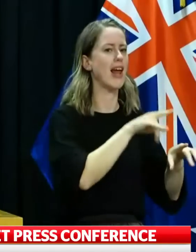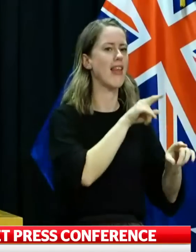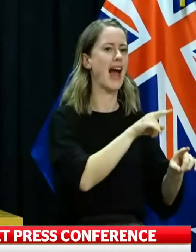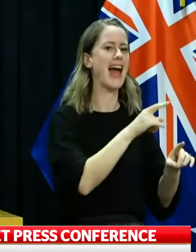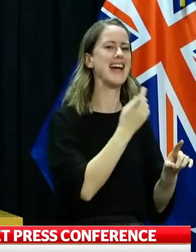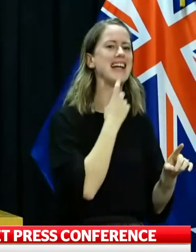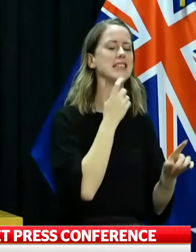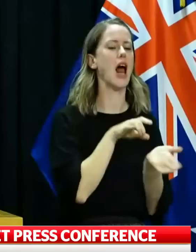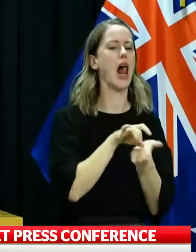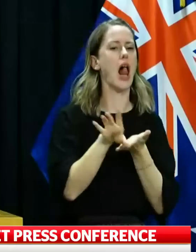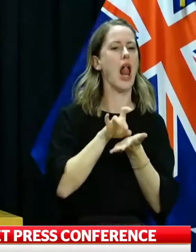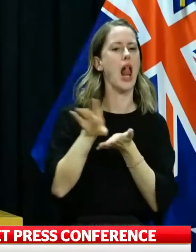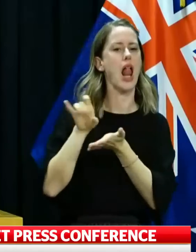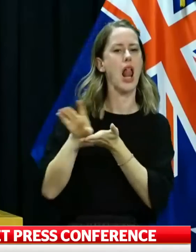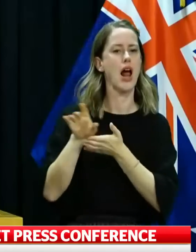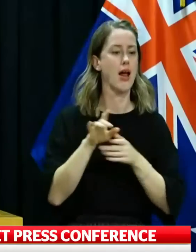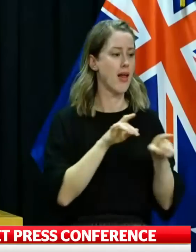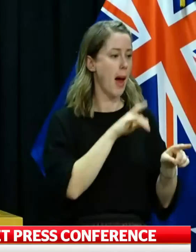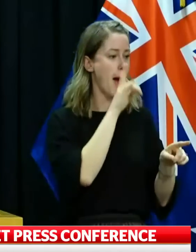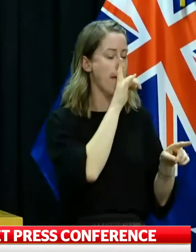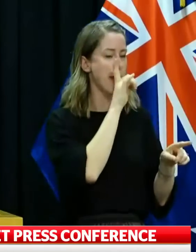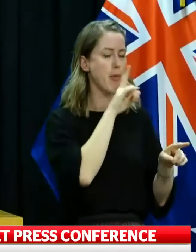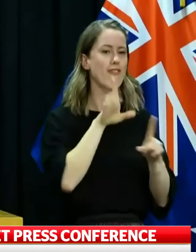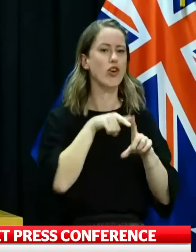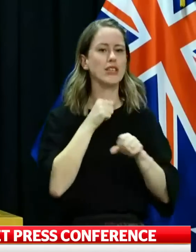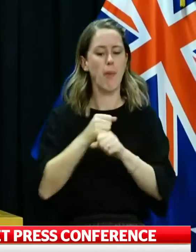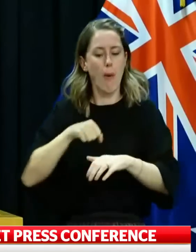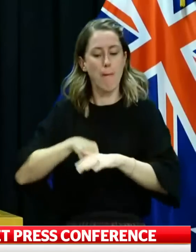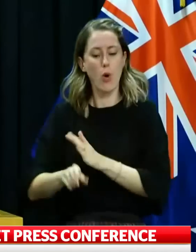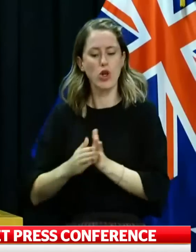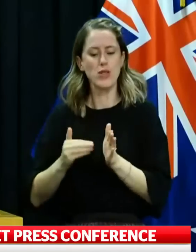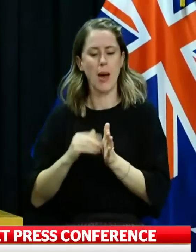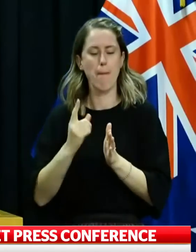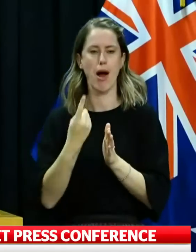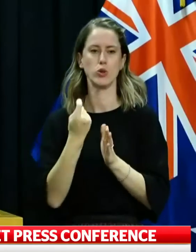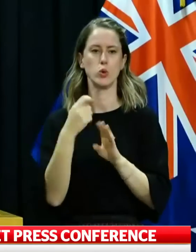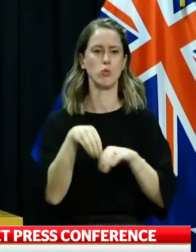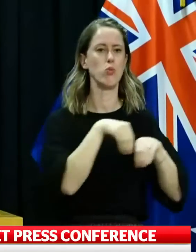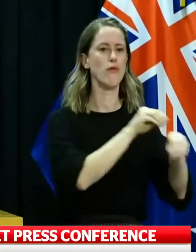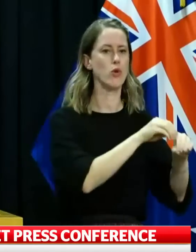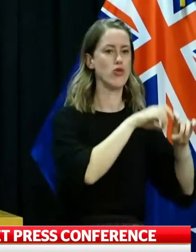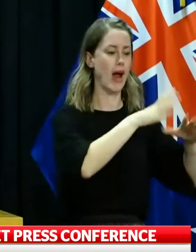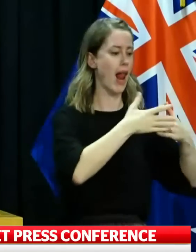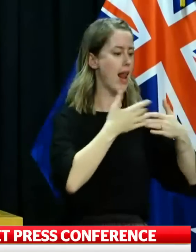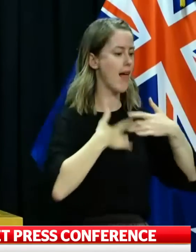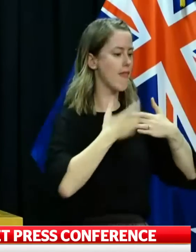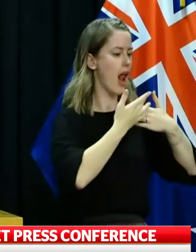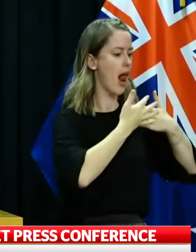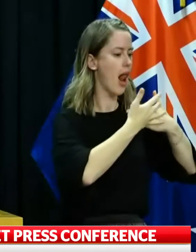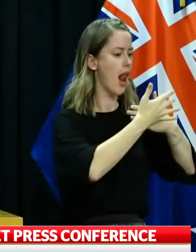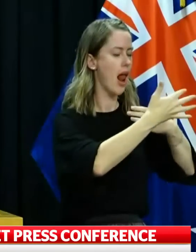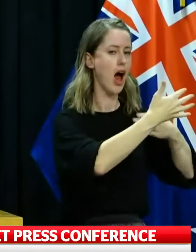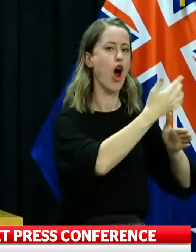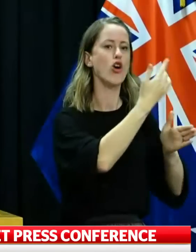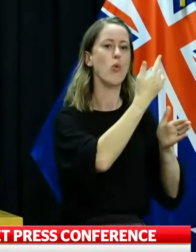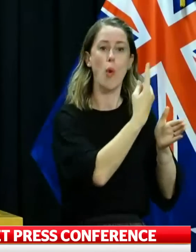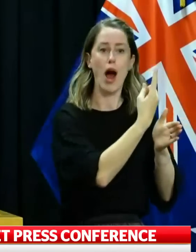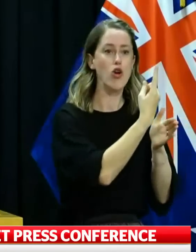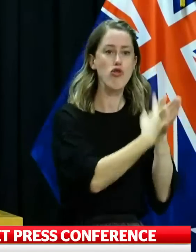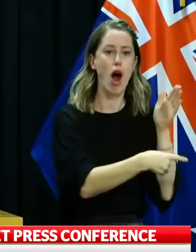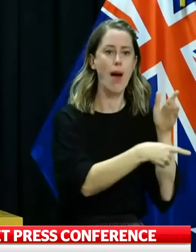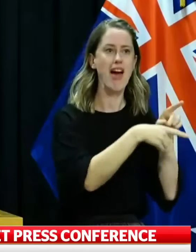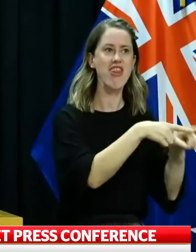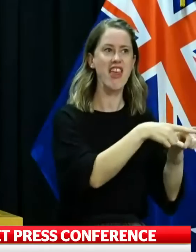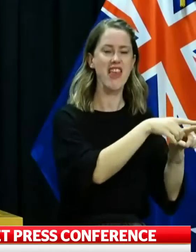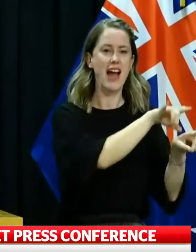have little to no connection to New Zealand, who are being deported into New Zealand, and then we see the consequences of that